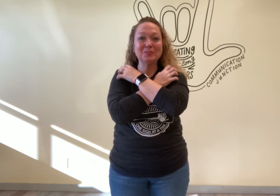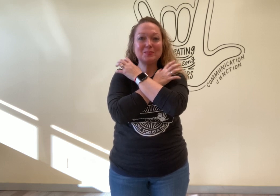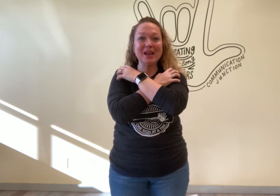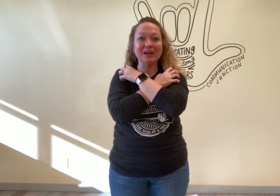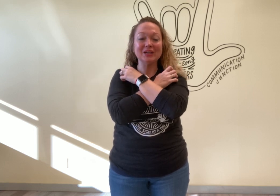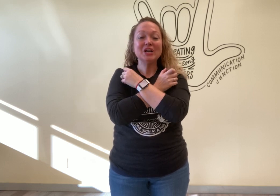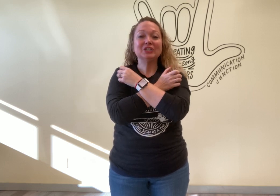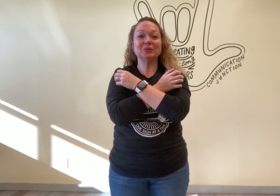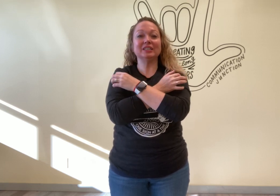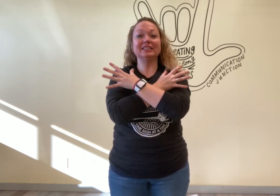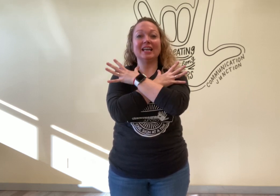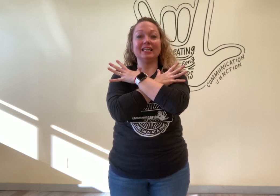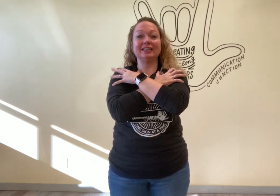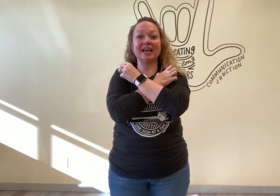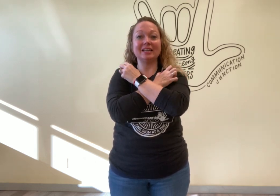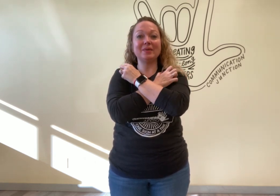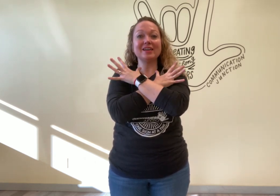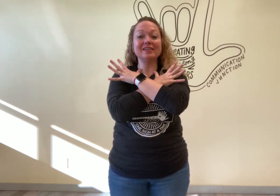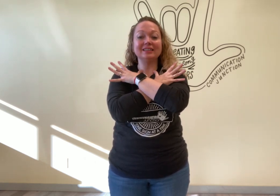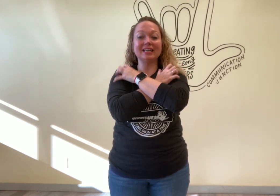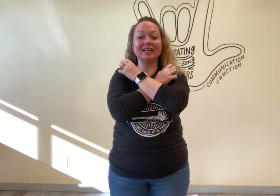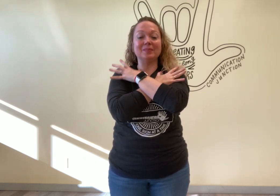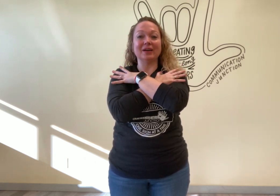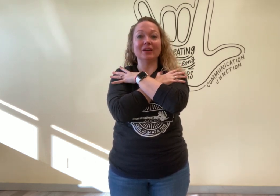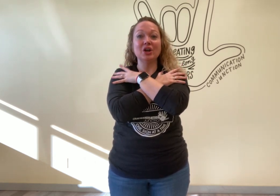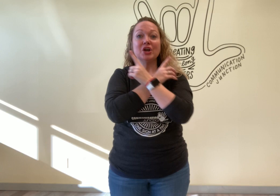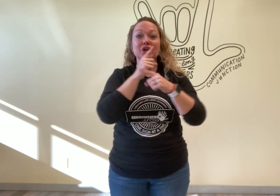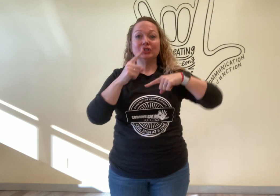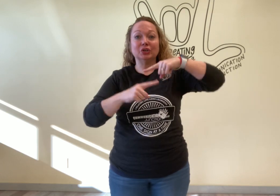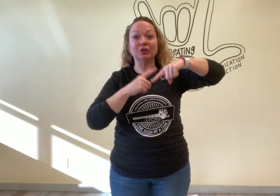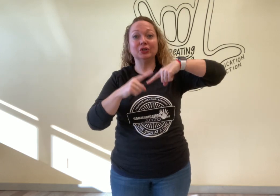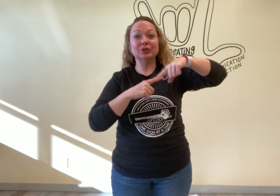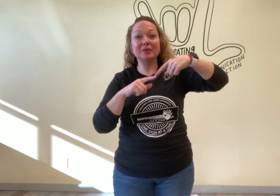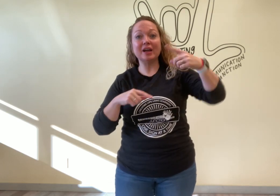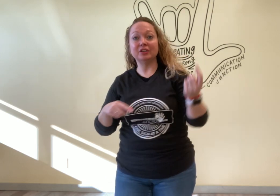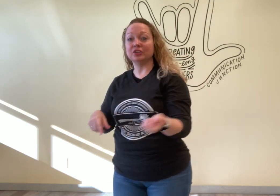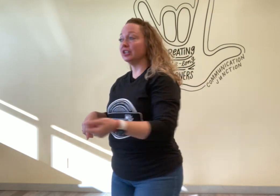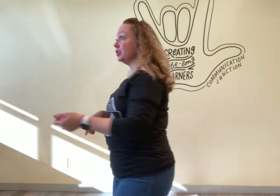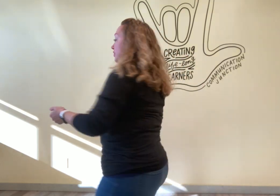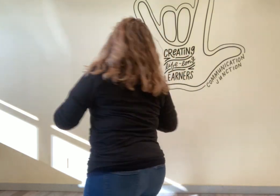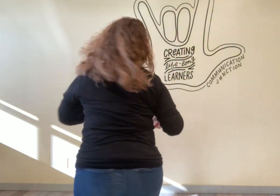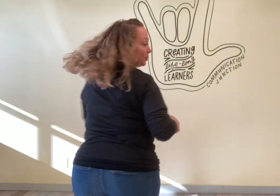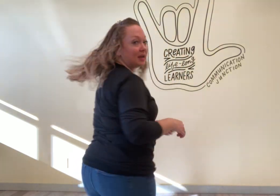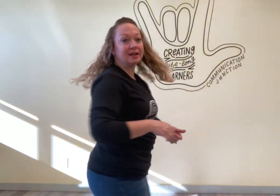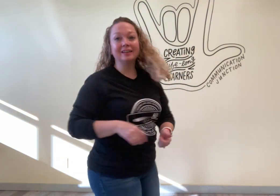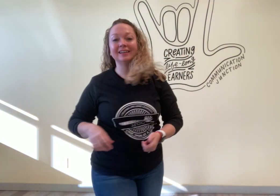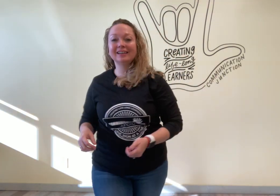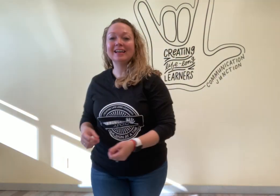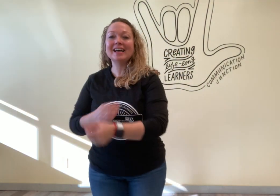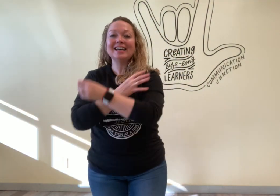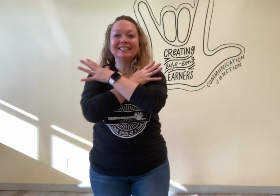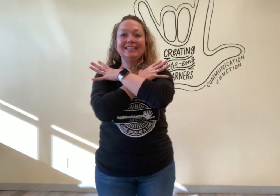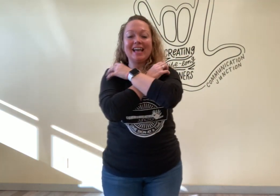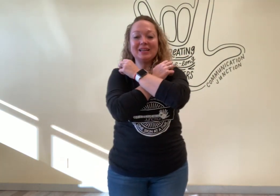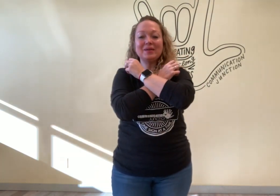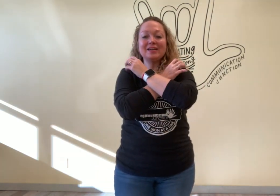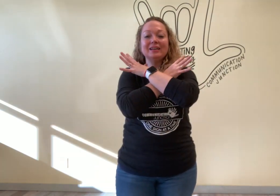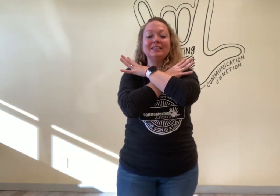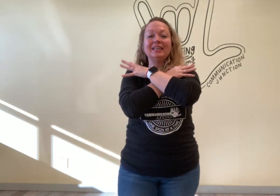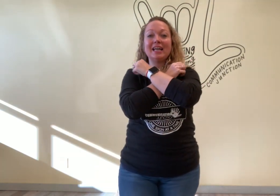bear. So we're gonna say teddy bear, turn around, and you're gonna turn around with me. Teddy bear,